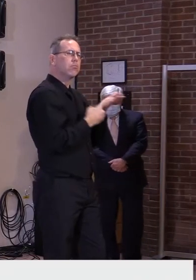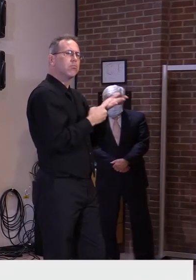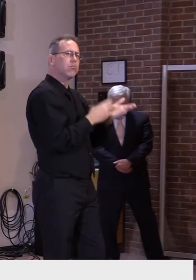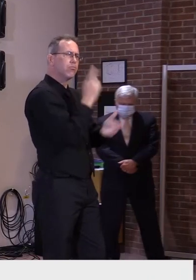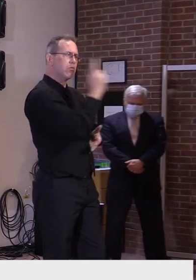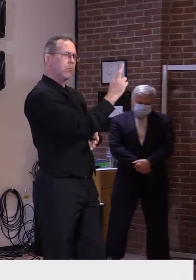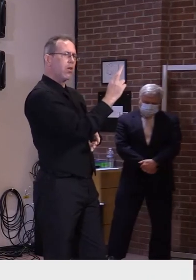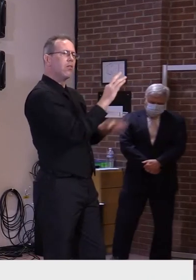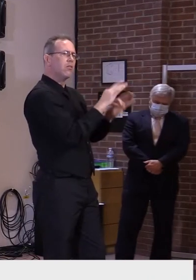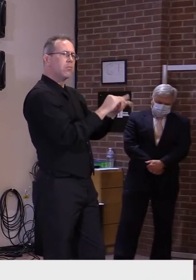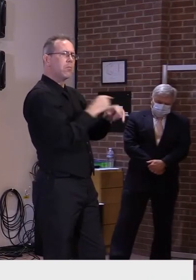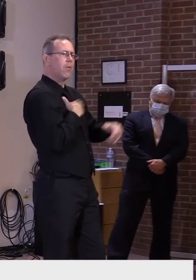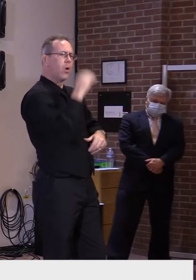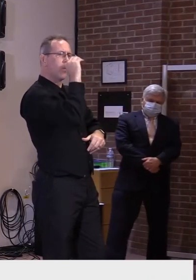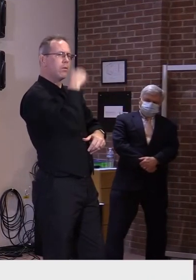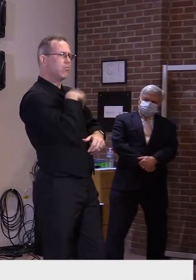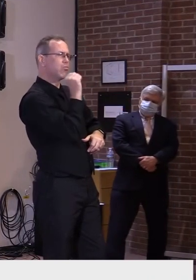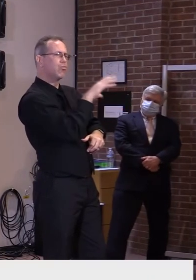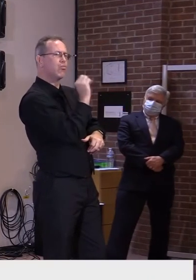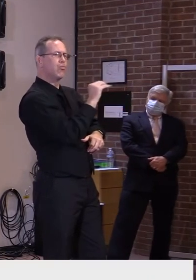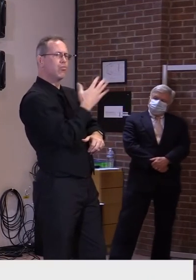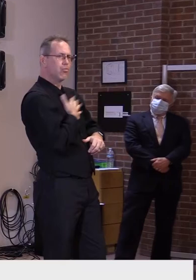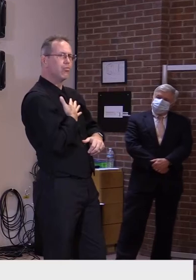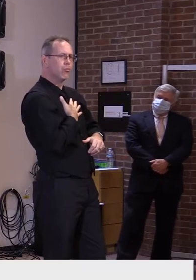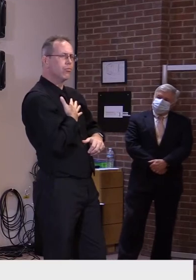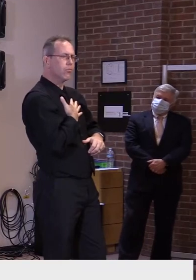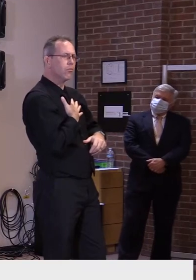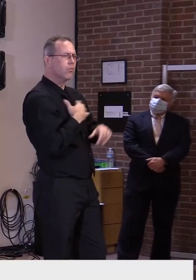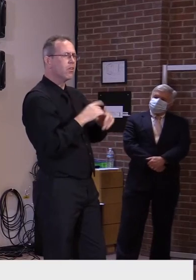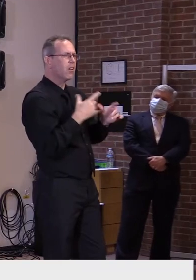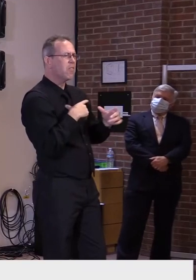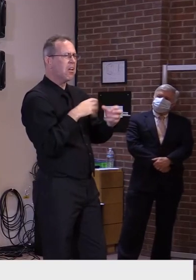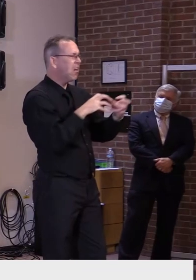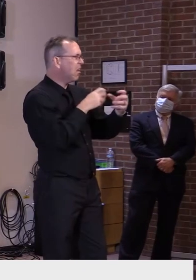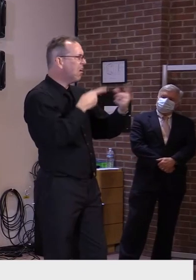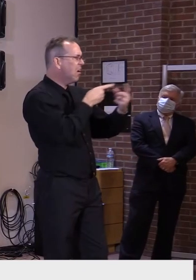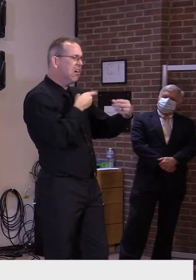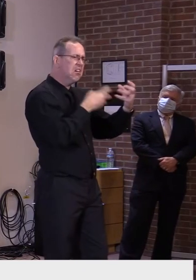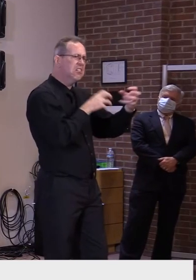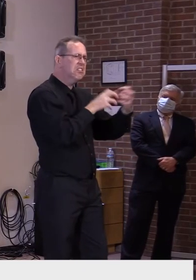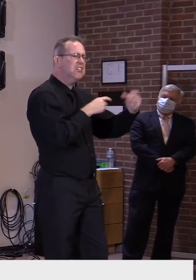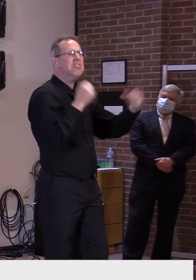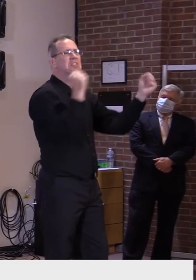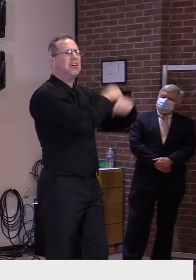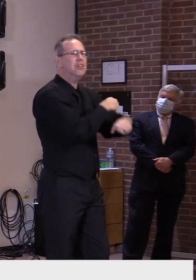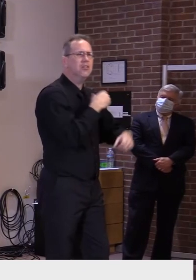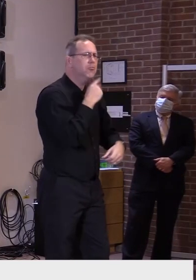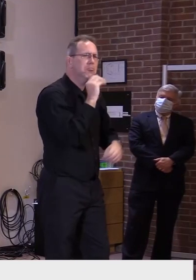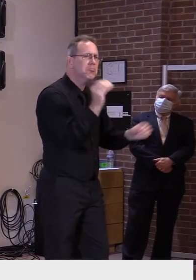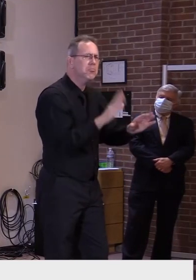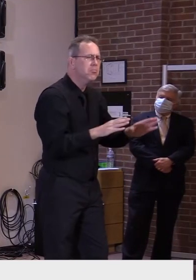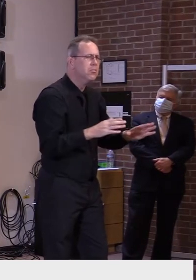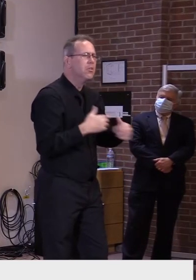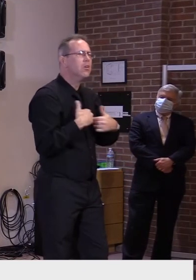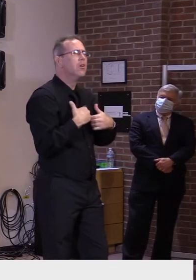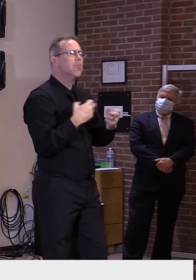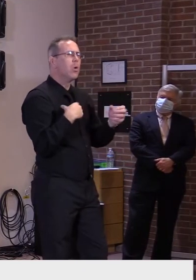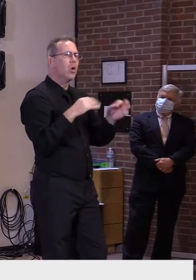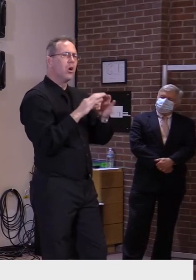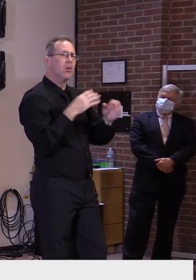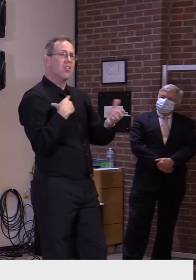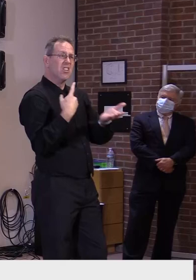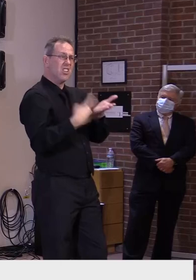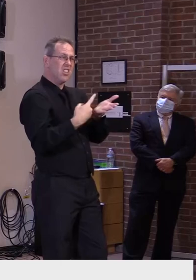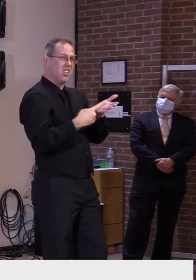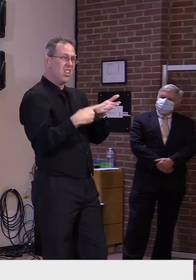because this is the way I've led my life. And I think you can have both. I think you can have those debates, those important debates that need to